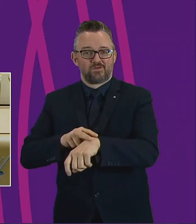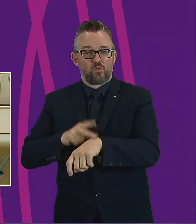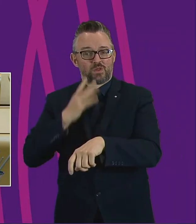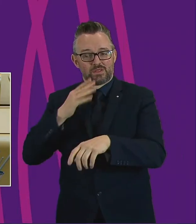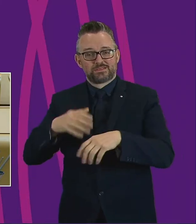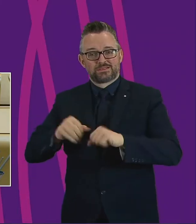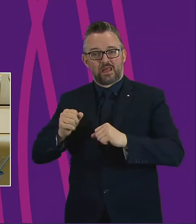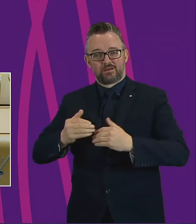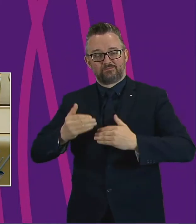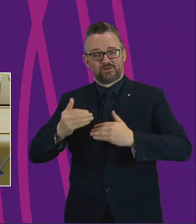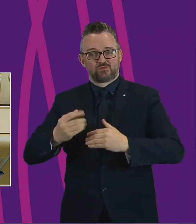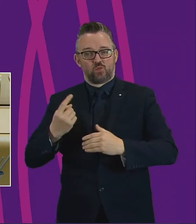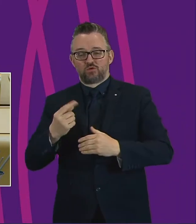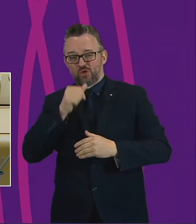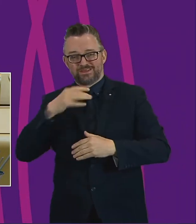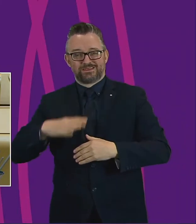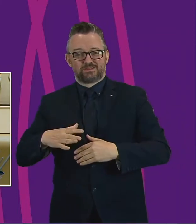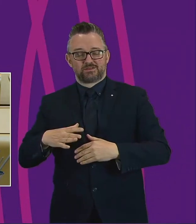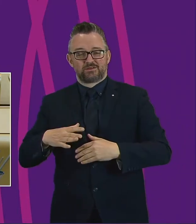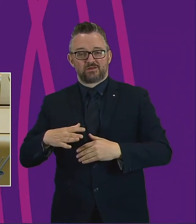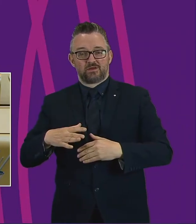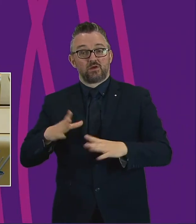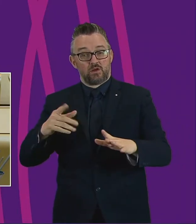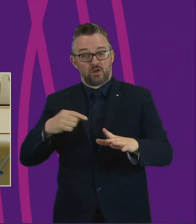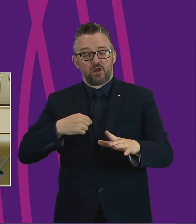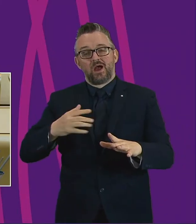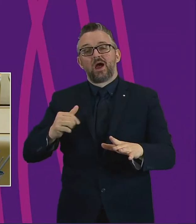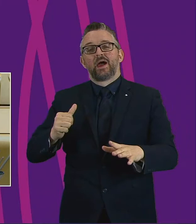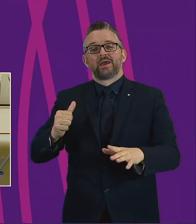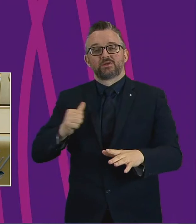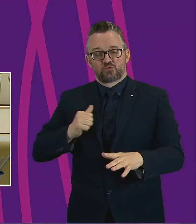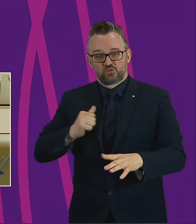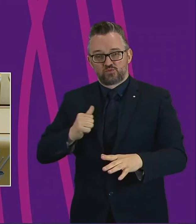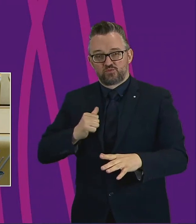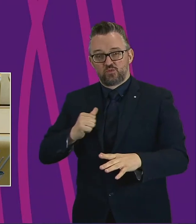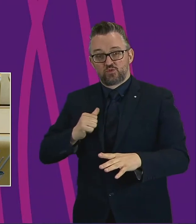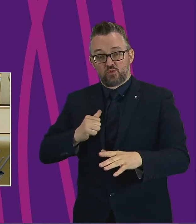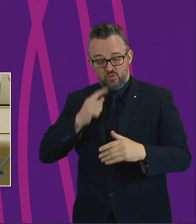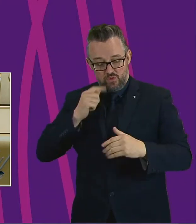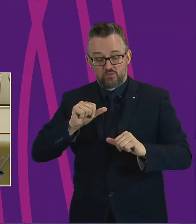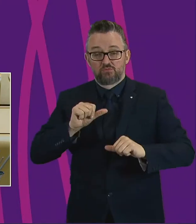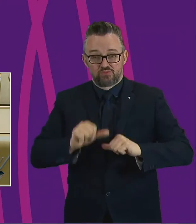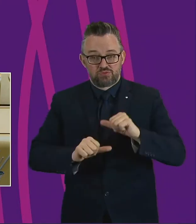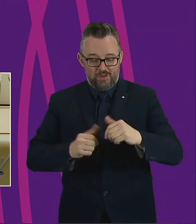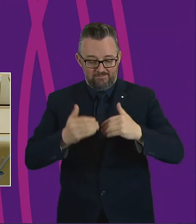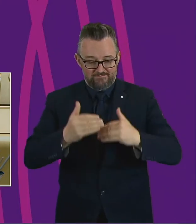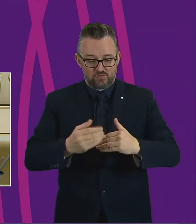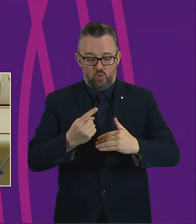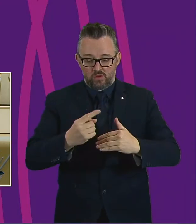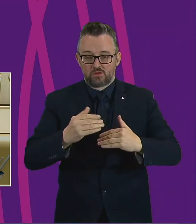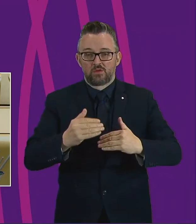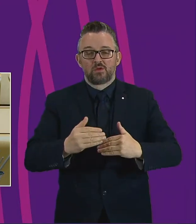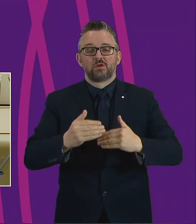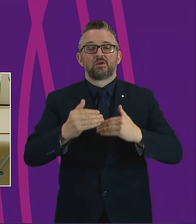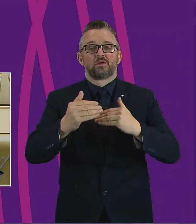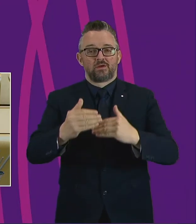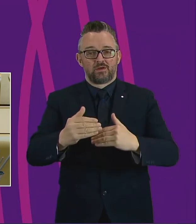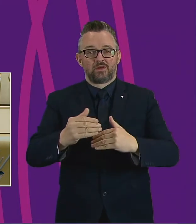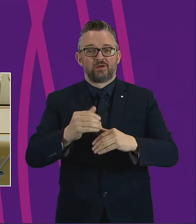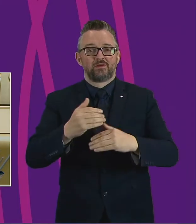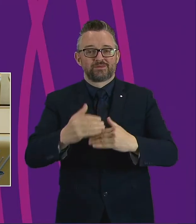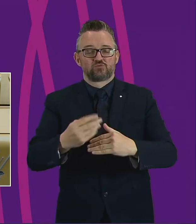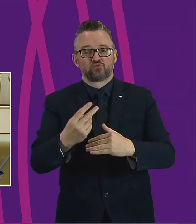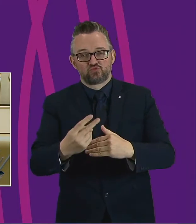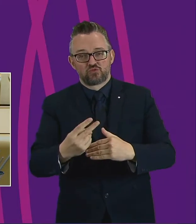of phase 1. But our anticipation is that as we move through the phases, depending on how the